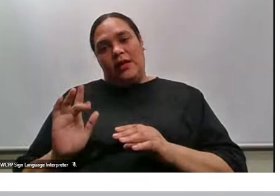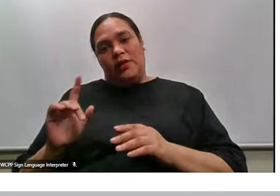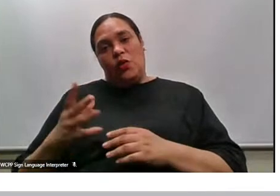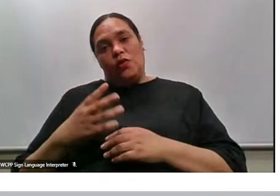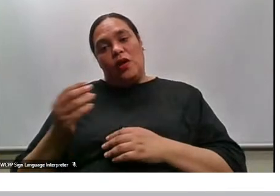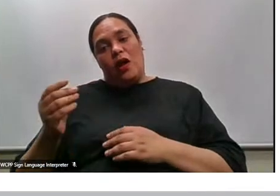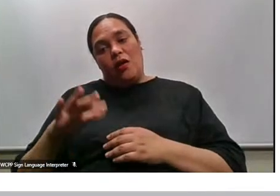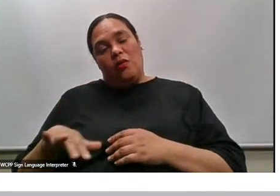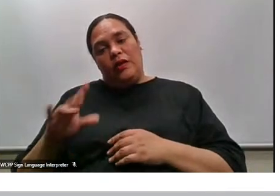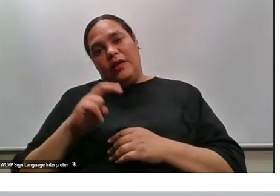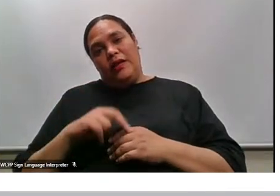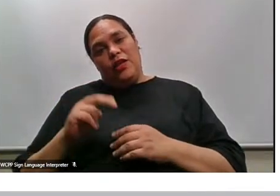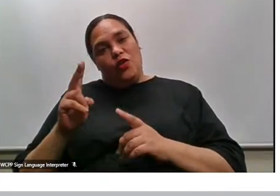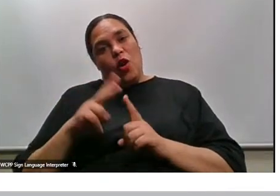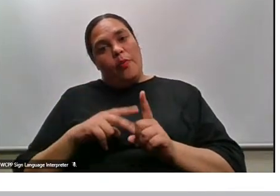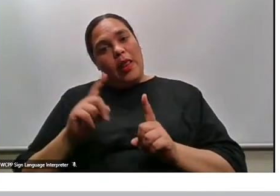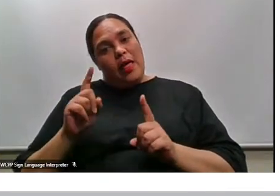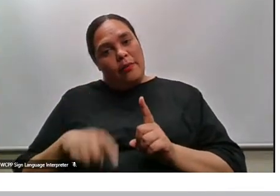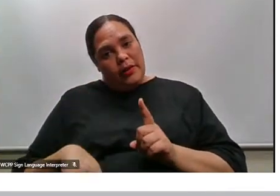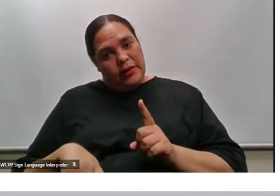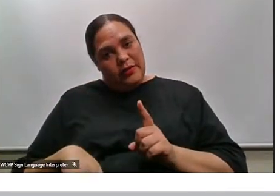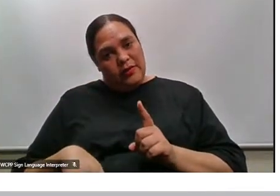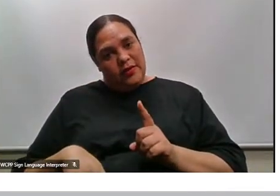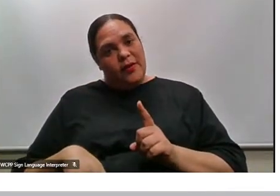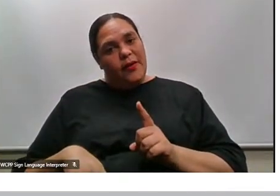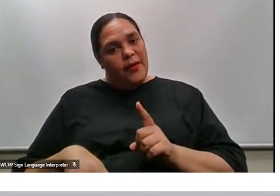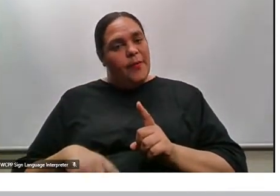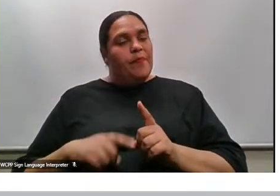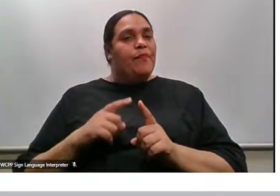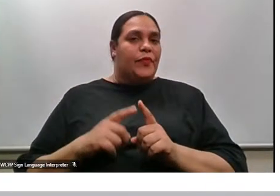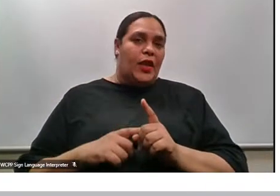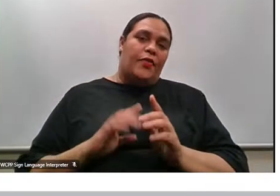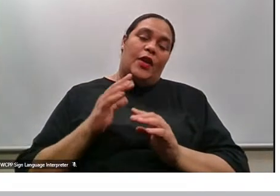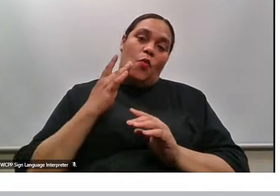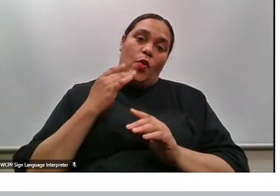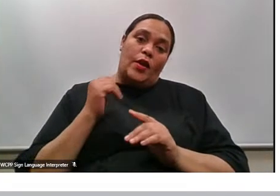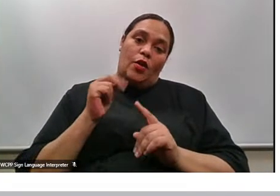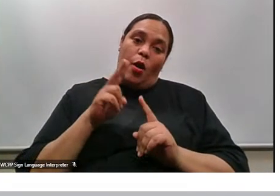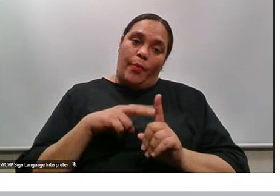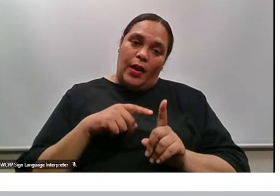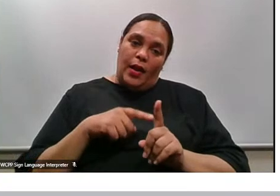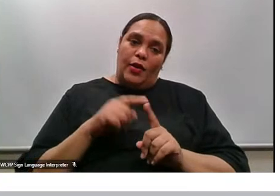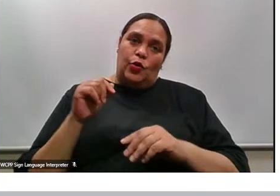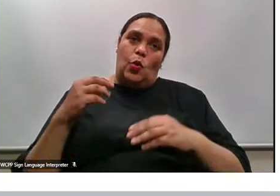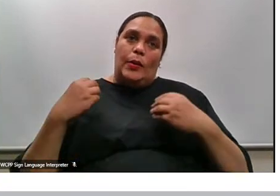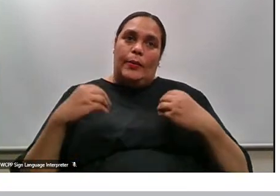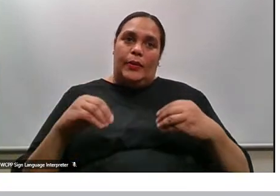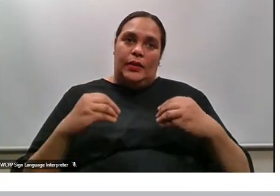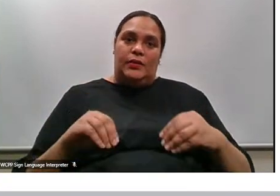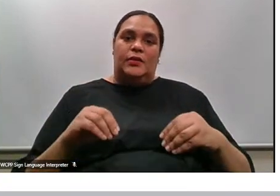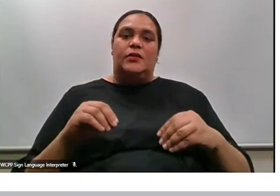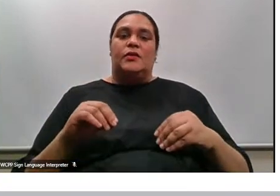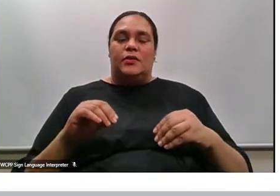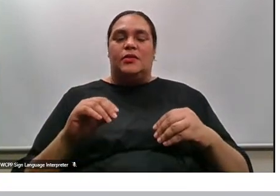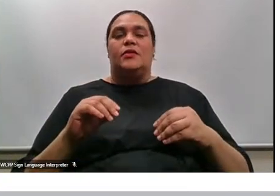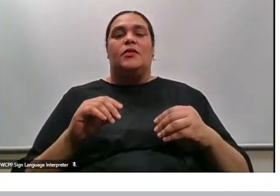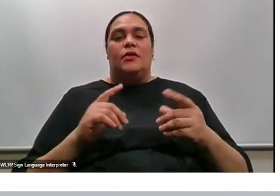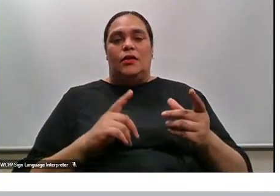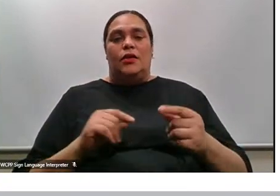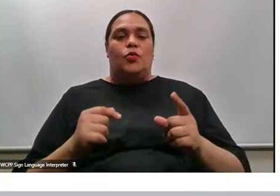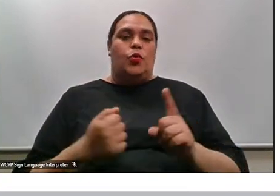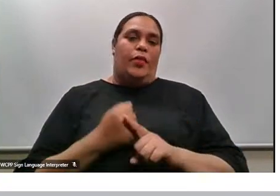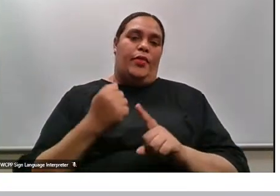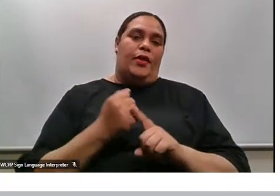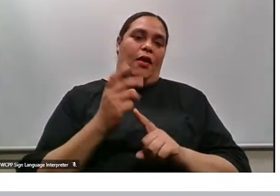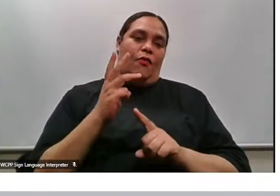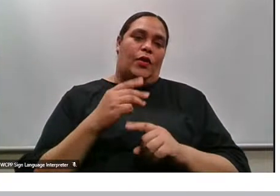outlets need to be compliant. In them being compliant, their businesses will ultimately be able to thrive.